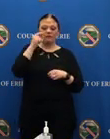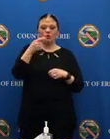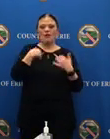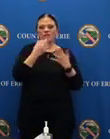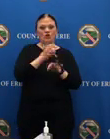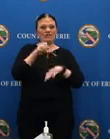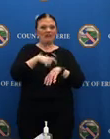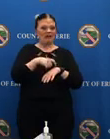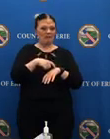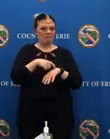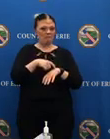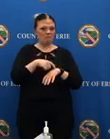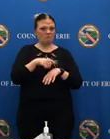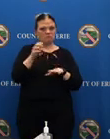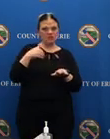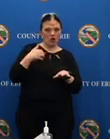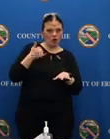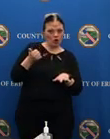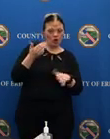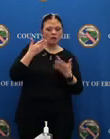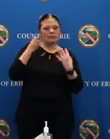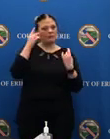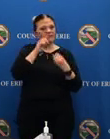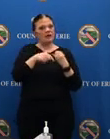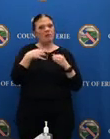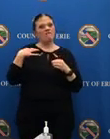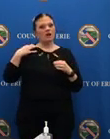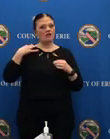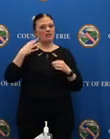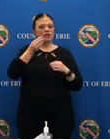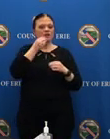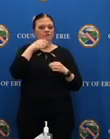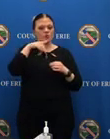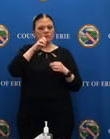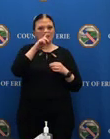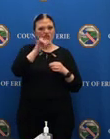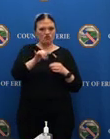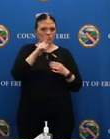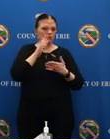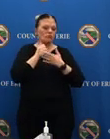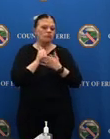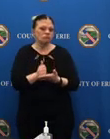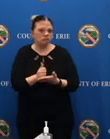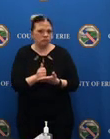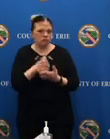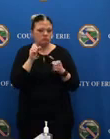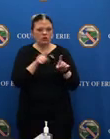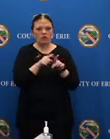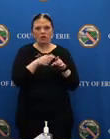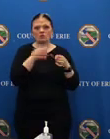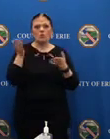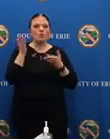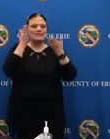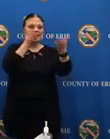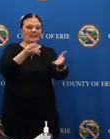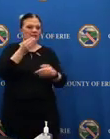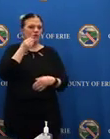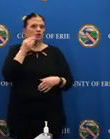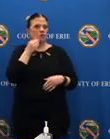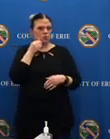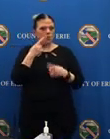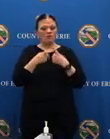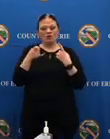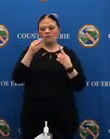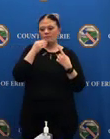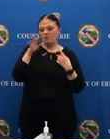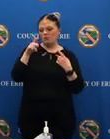free time and you're younger, you might want to think about volunteering at a food pantry, helping out. It could also be delivering food where they're getting food